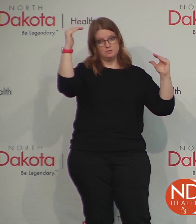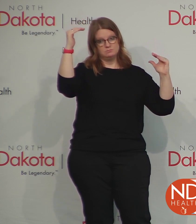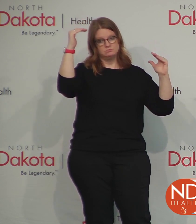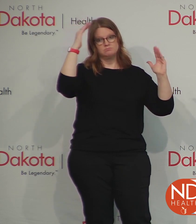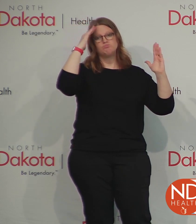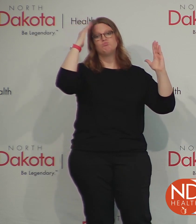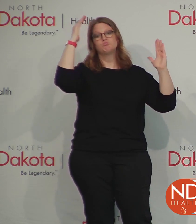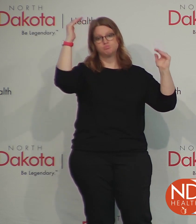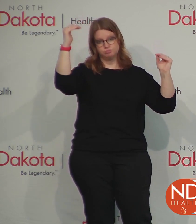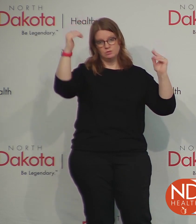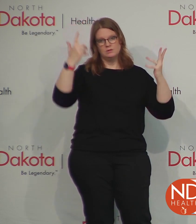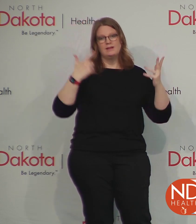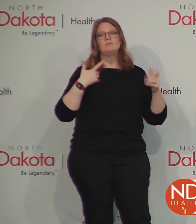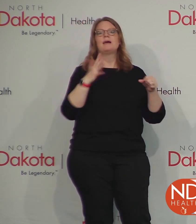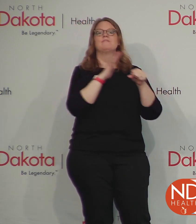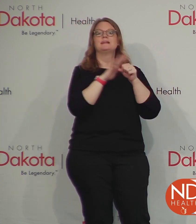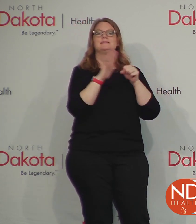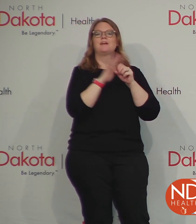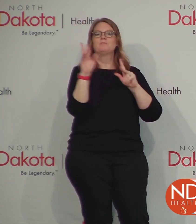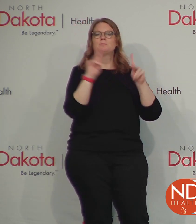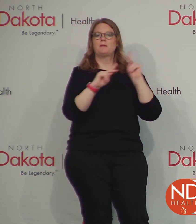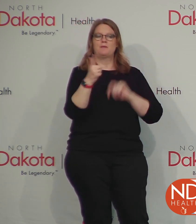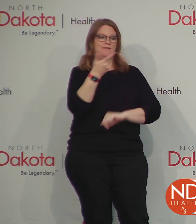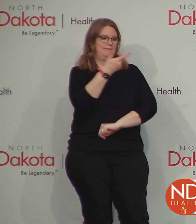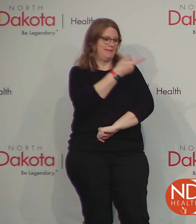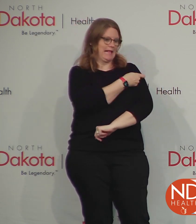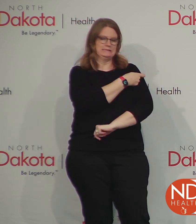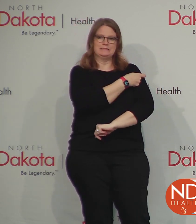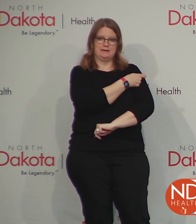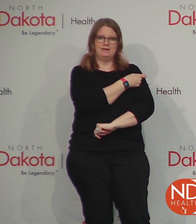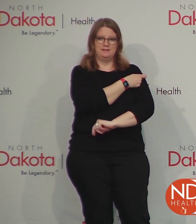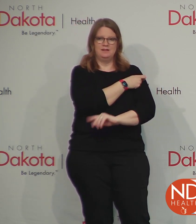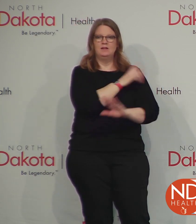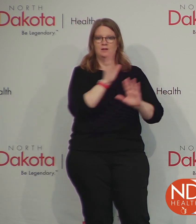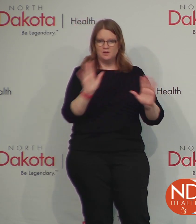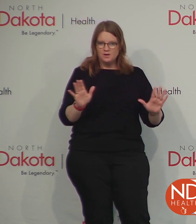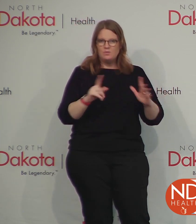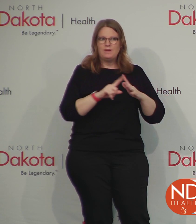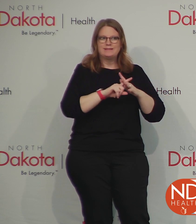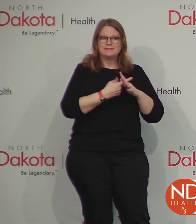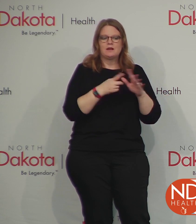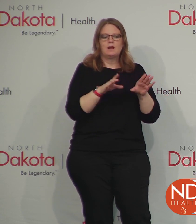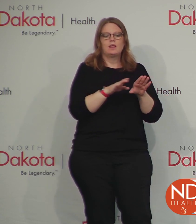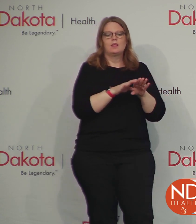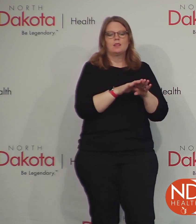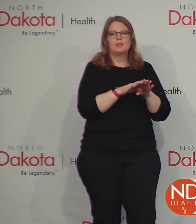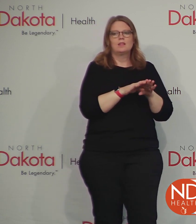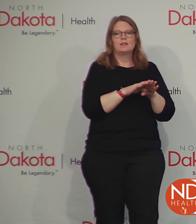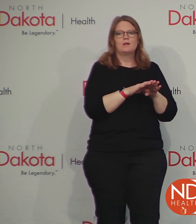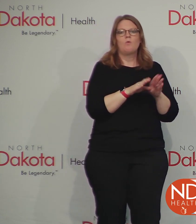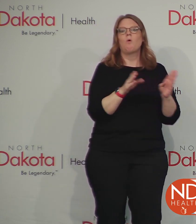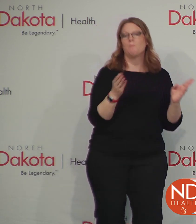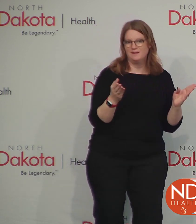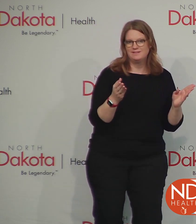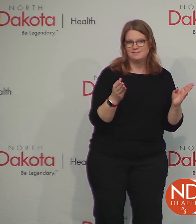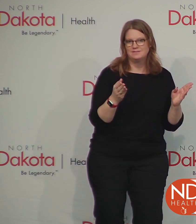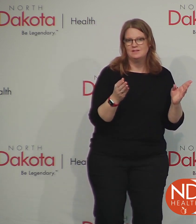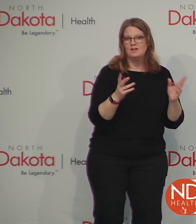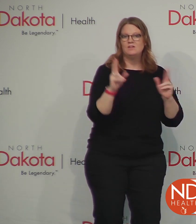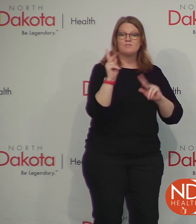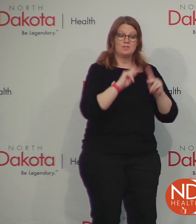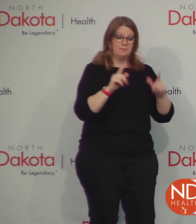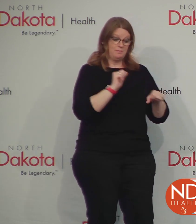that we will have enough people vaccinated that we can start doing some of those things for the residents and for the